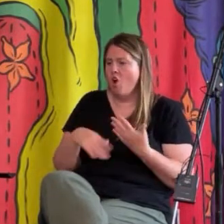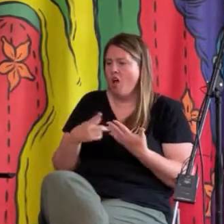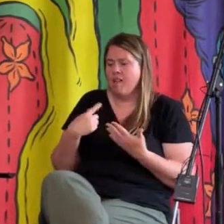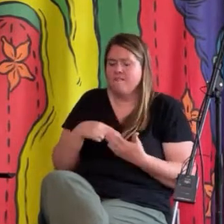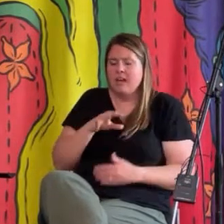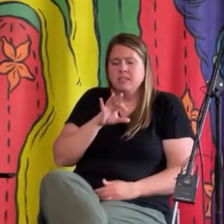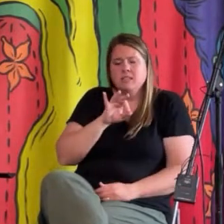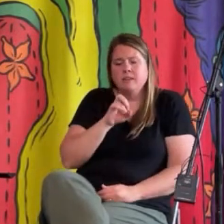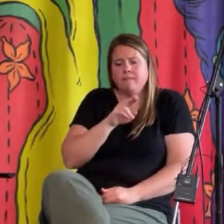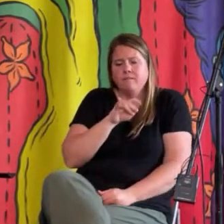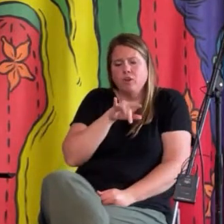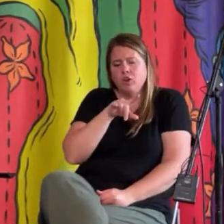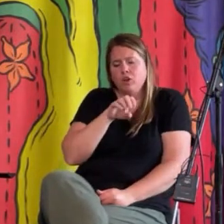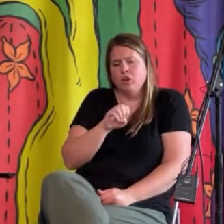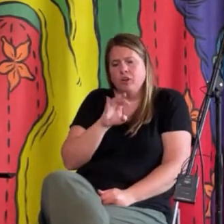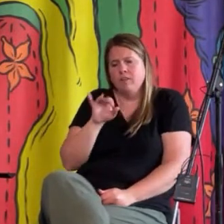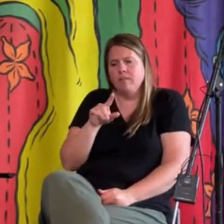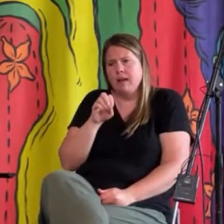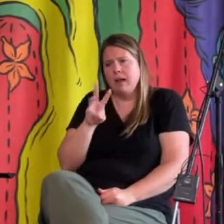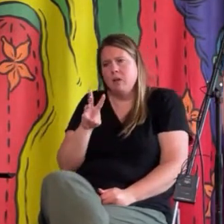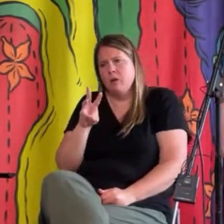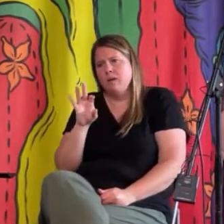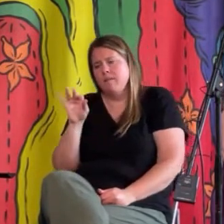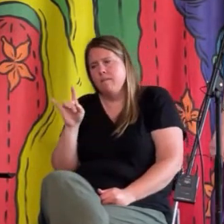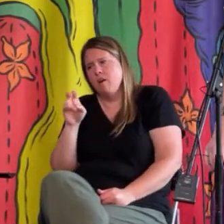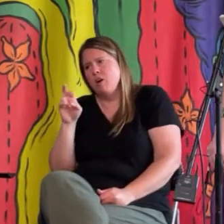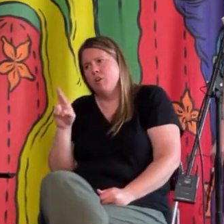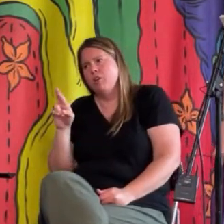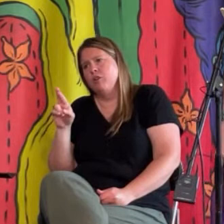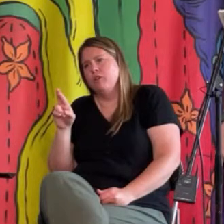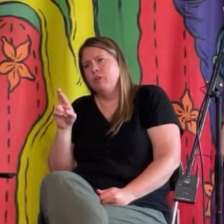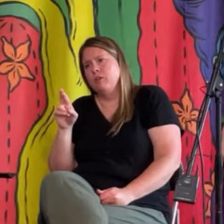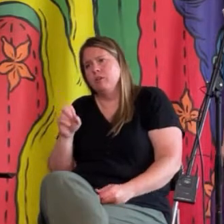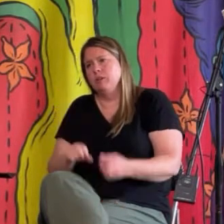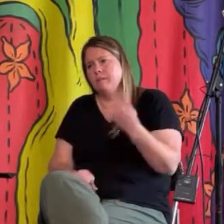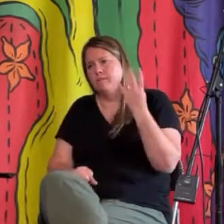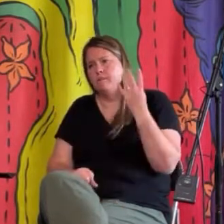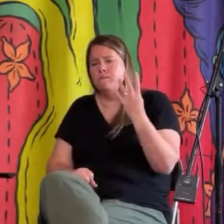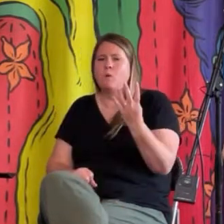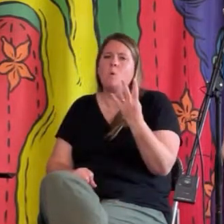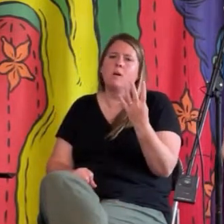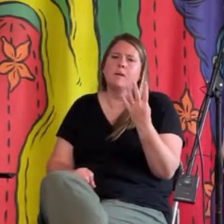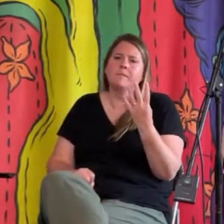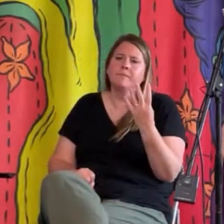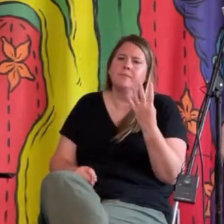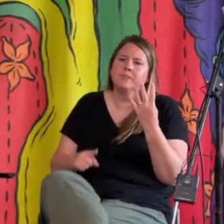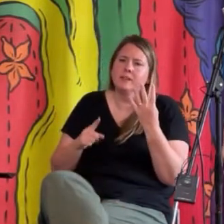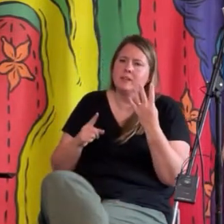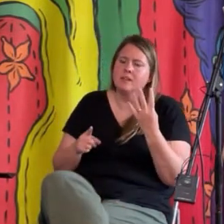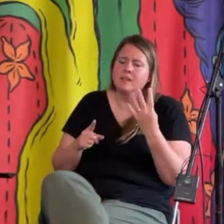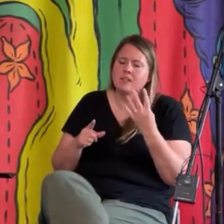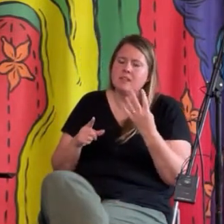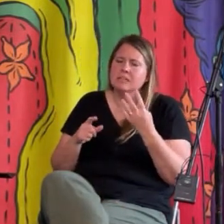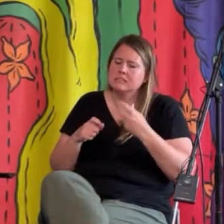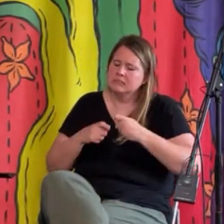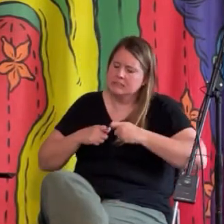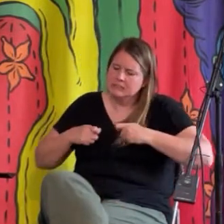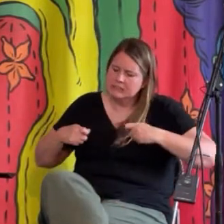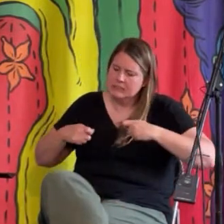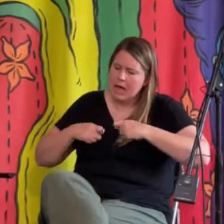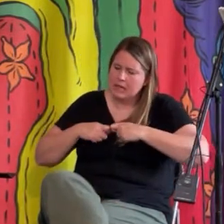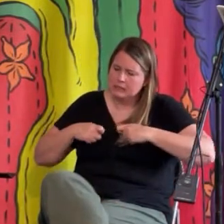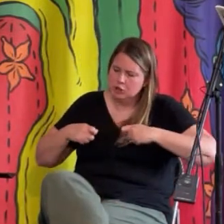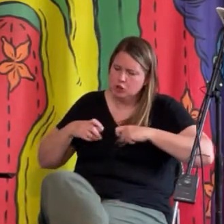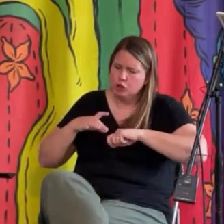fertile, whether fallow, fodder. Four, this elastic earth,